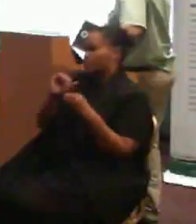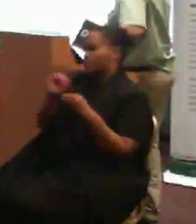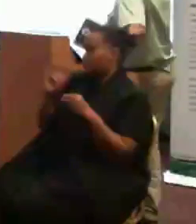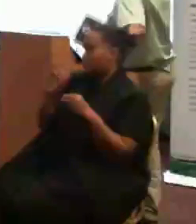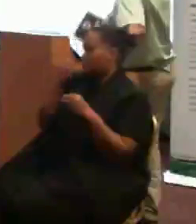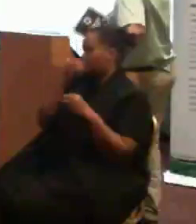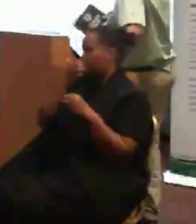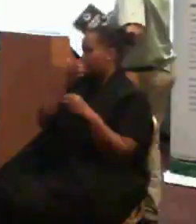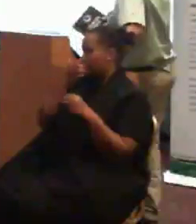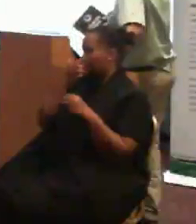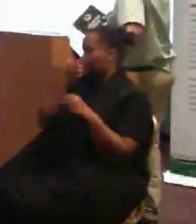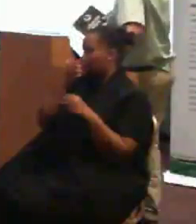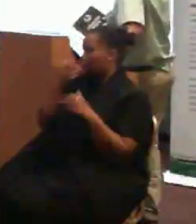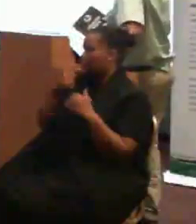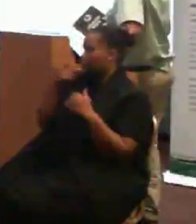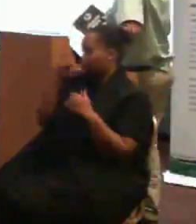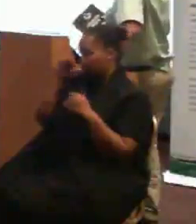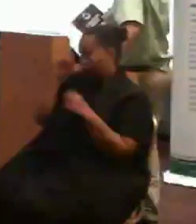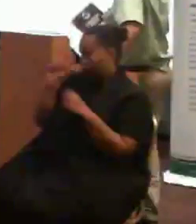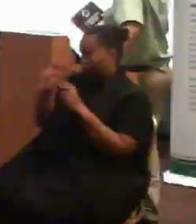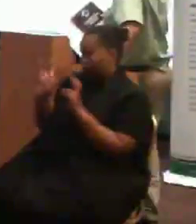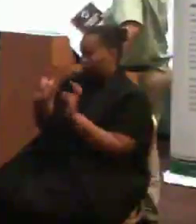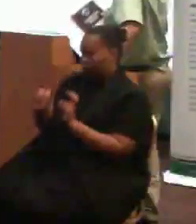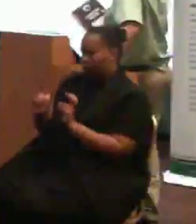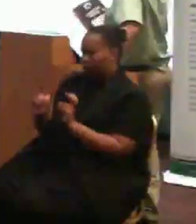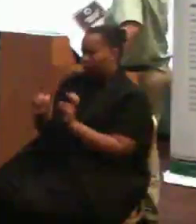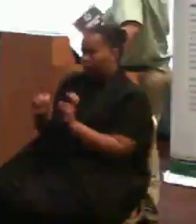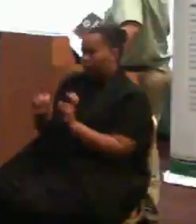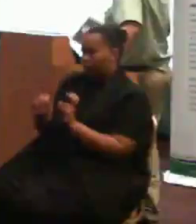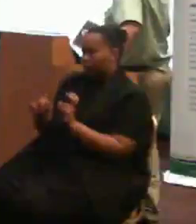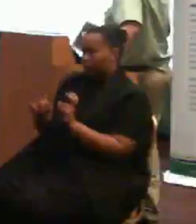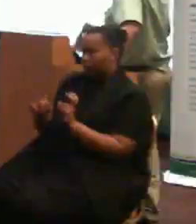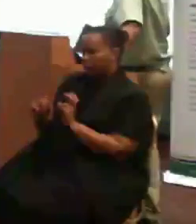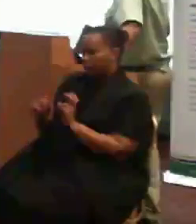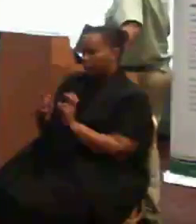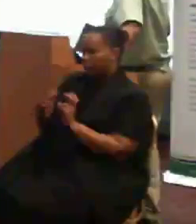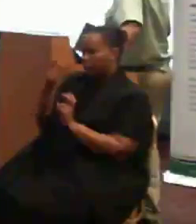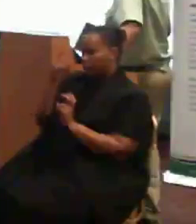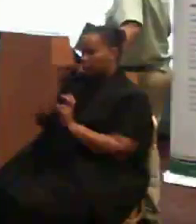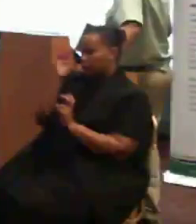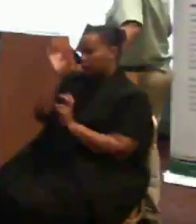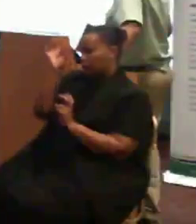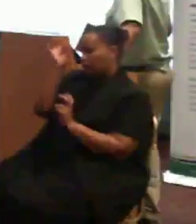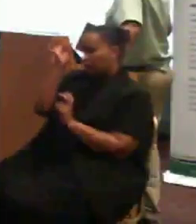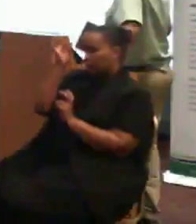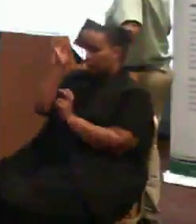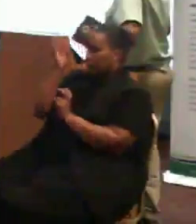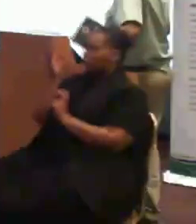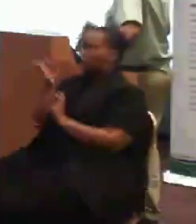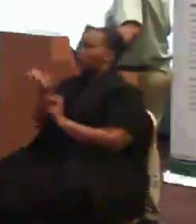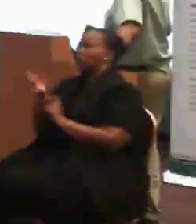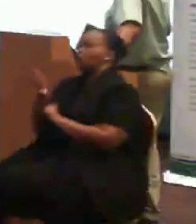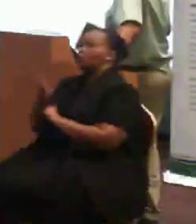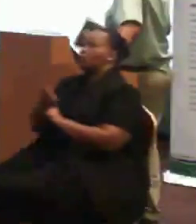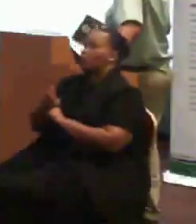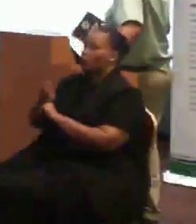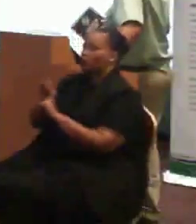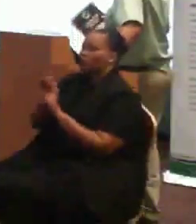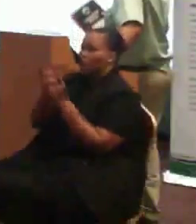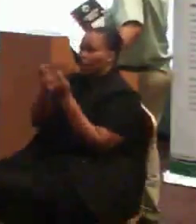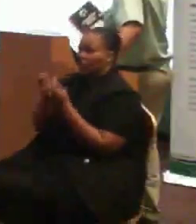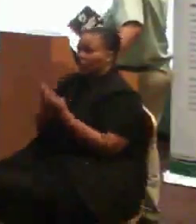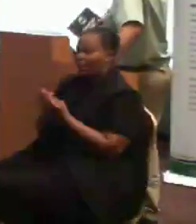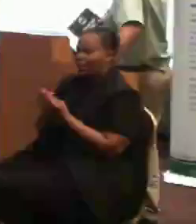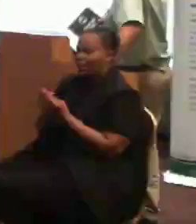that at Eskom think they have the backup of government to bail them out. The problem is